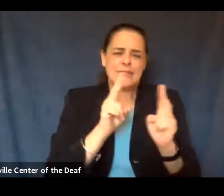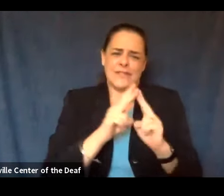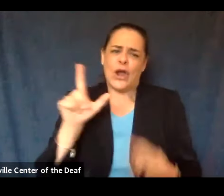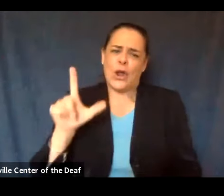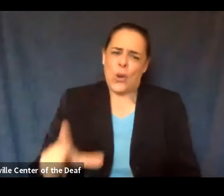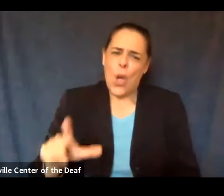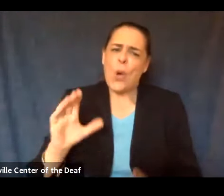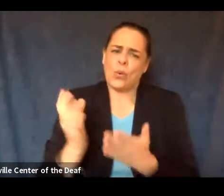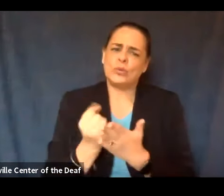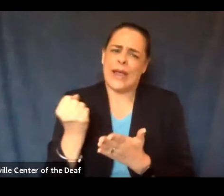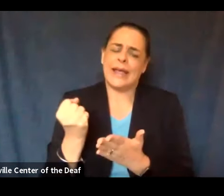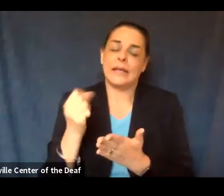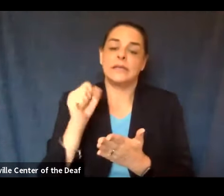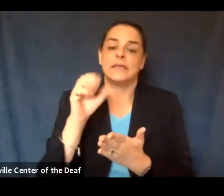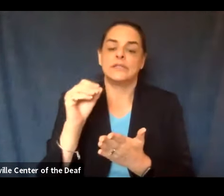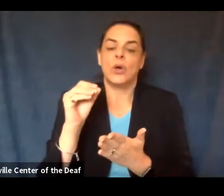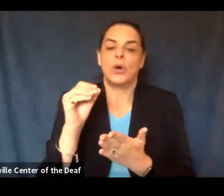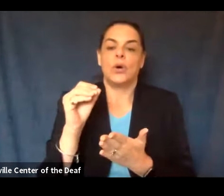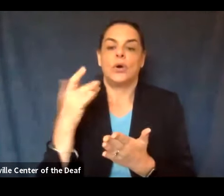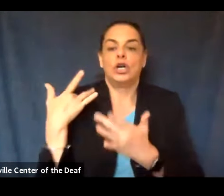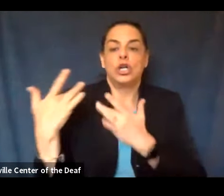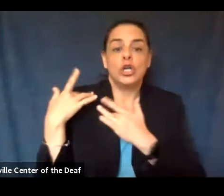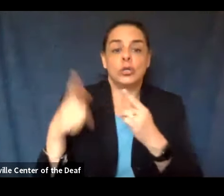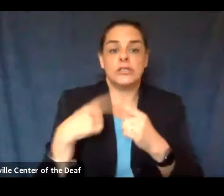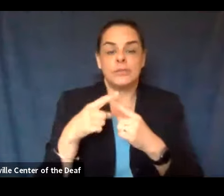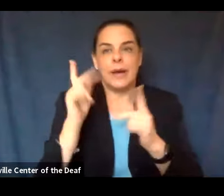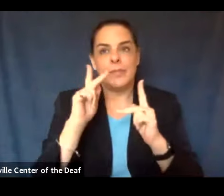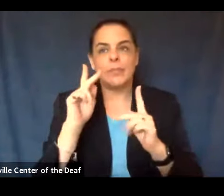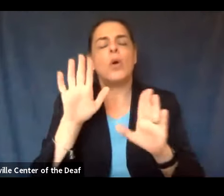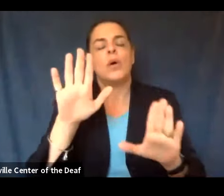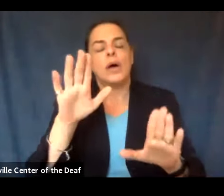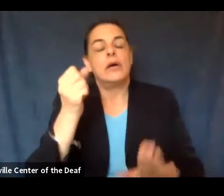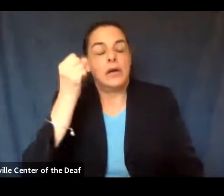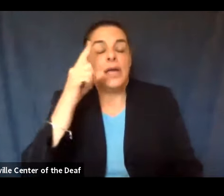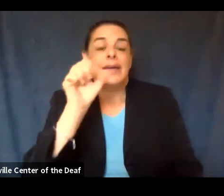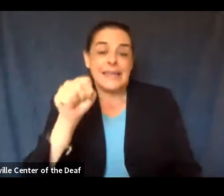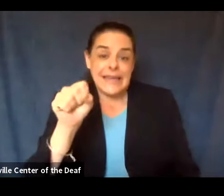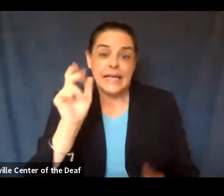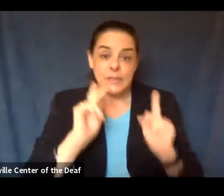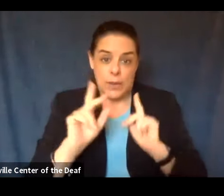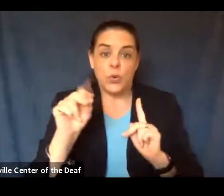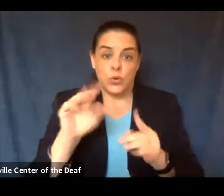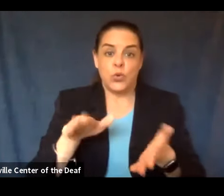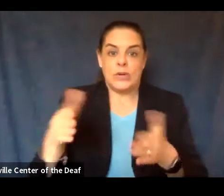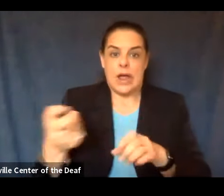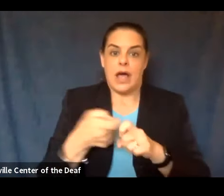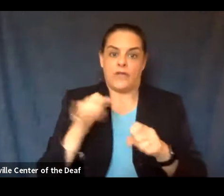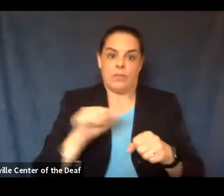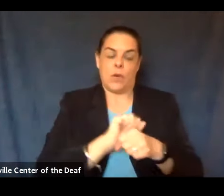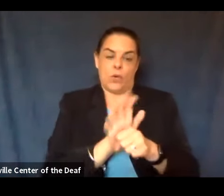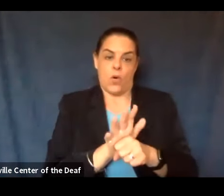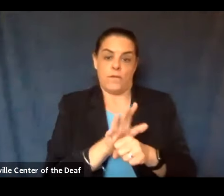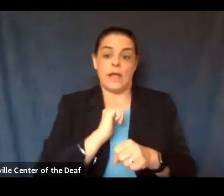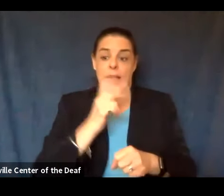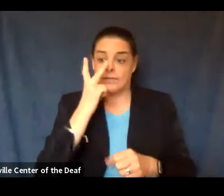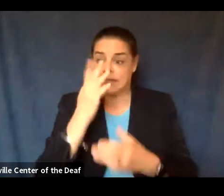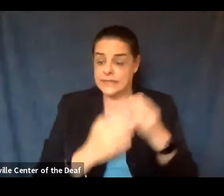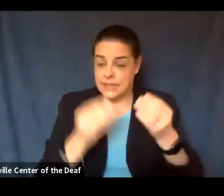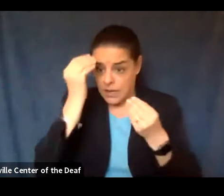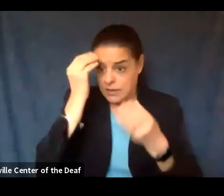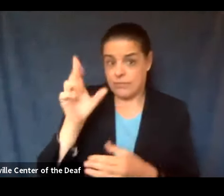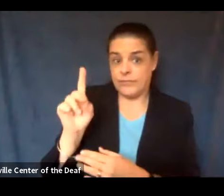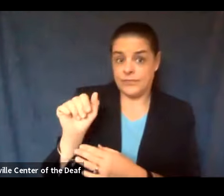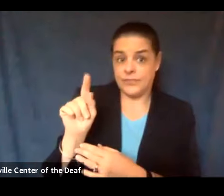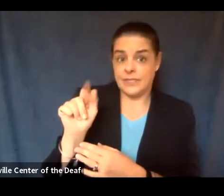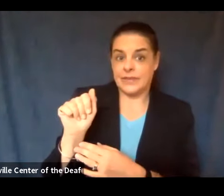So the concerns about, certainly people die from COVID-19, and I know I've seen some data that there's concerns about